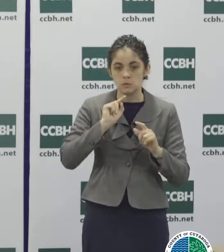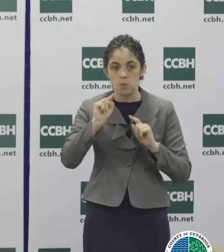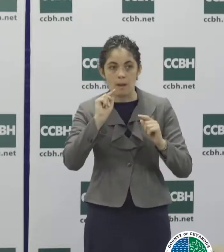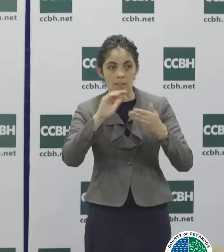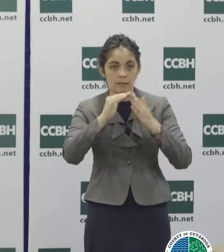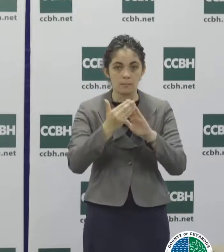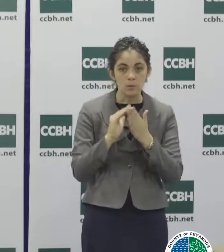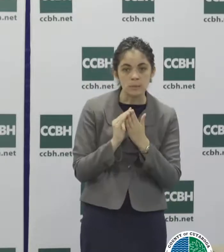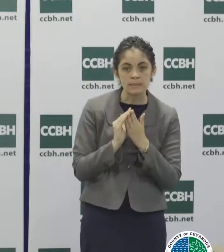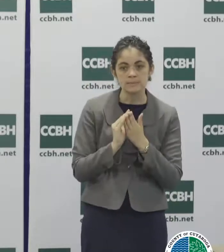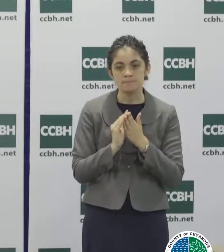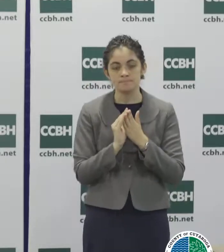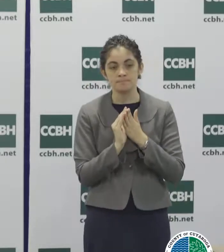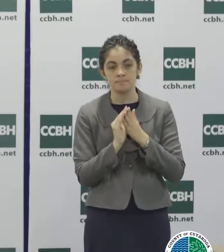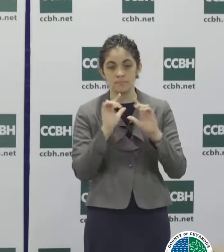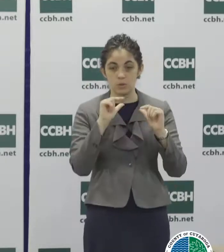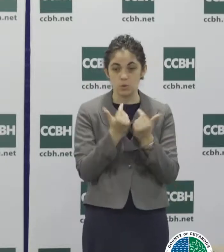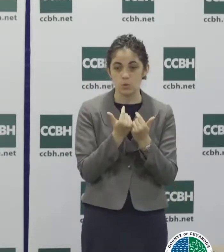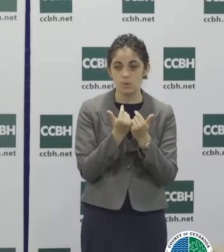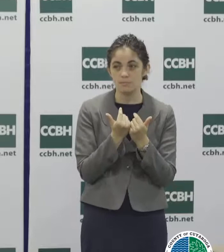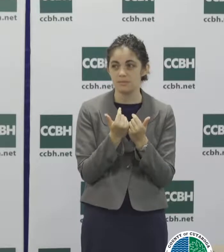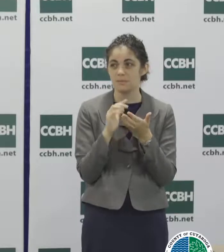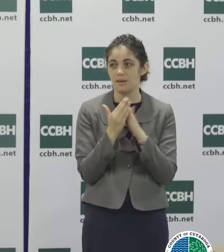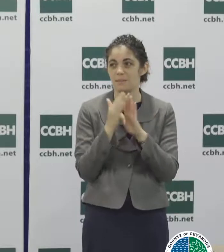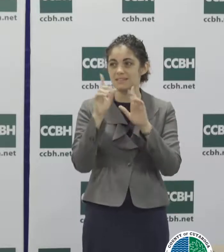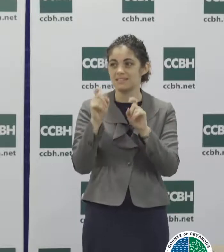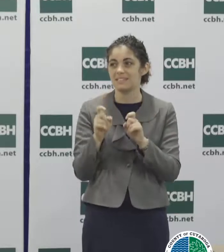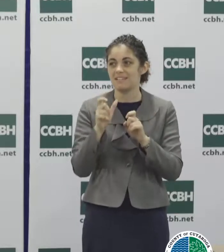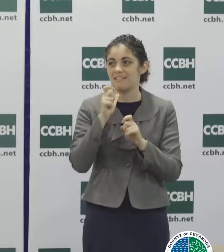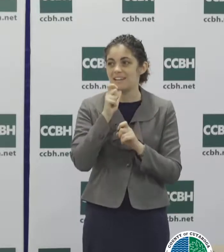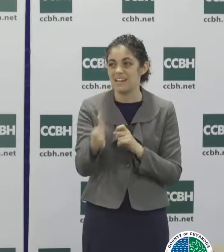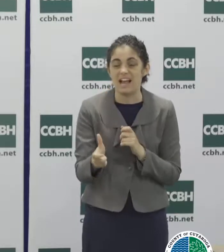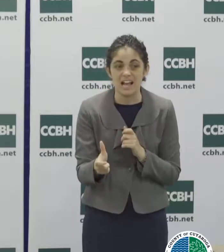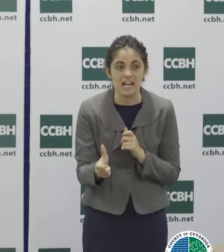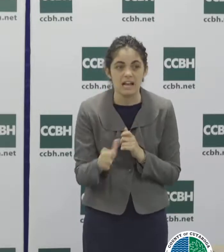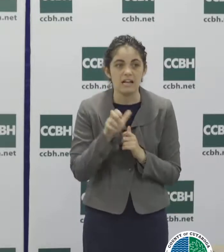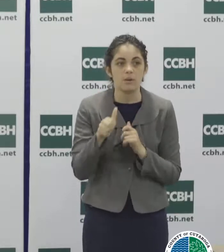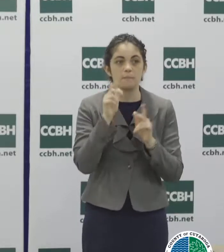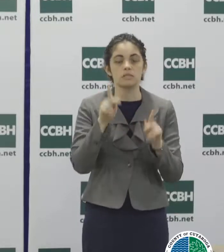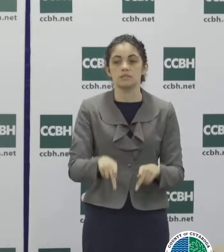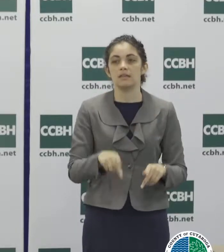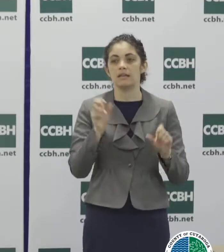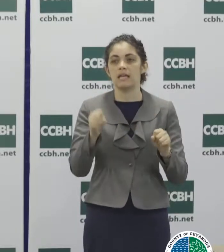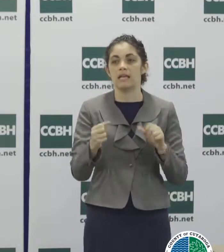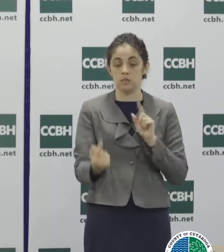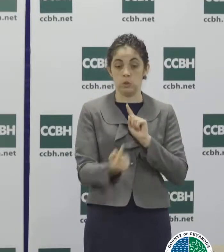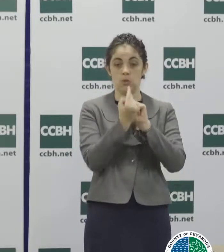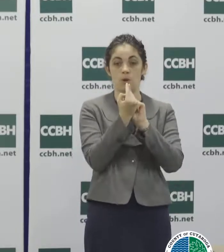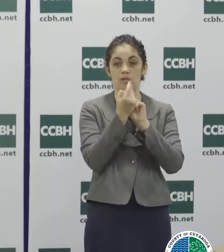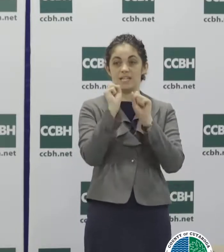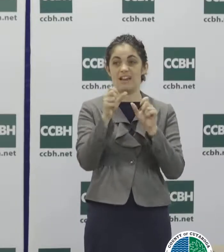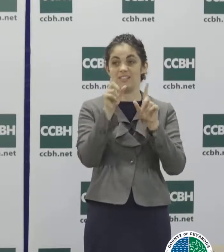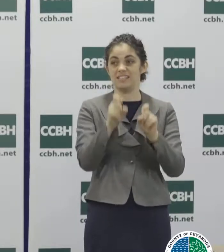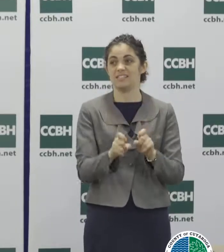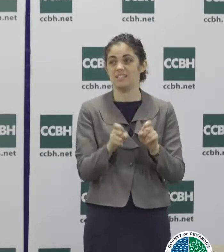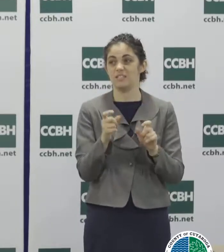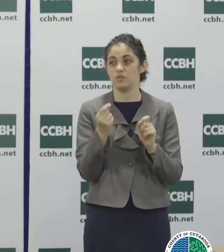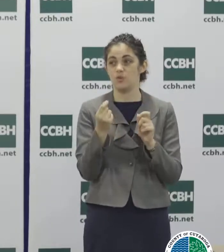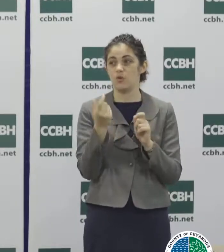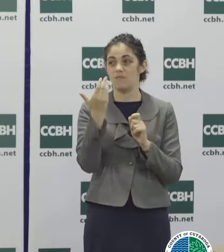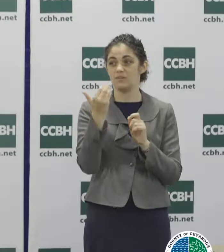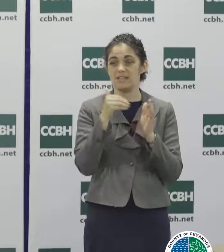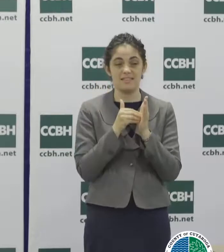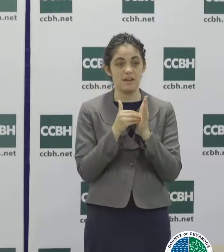are working with other groups to mobilize testing, but it's still not, where anybody and everybody can come and get a test and we can run